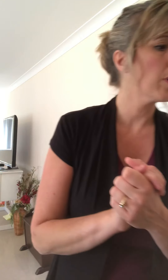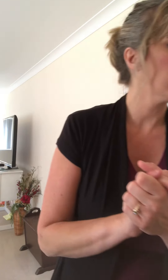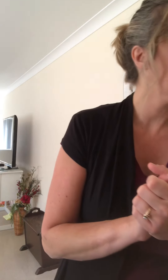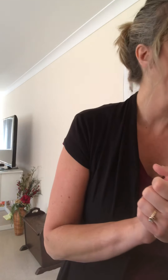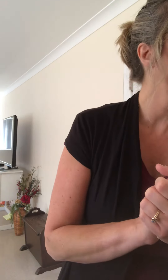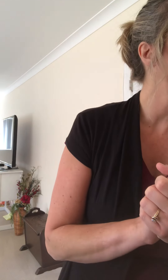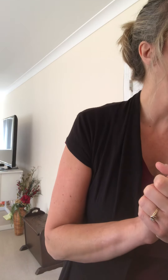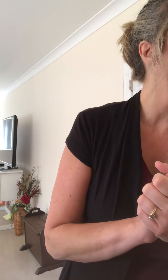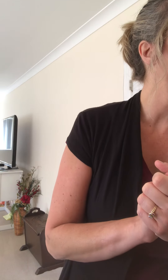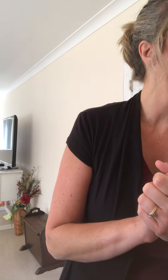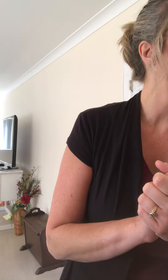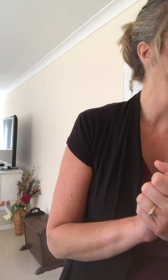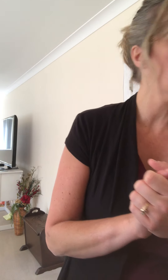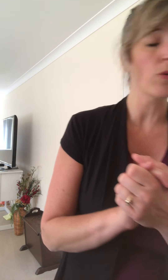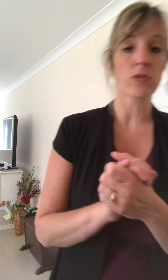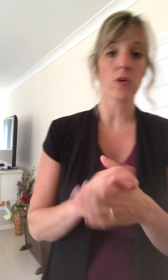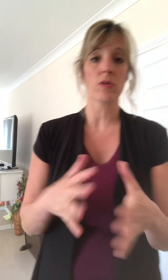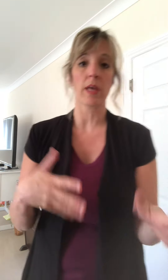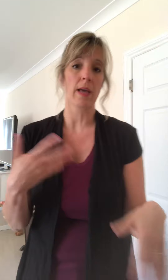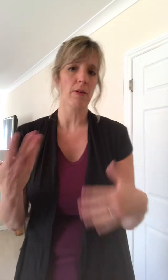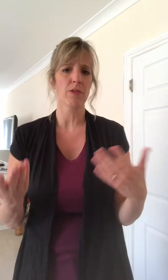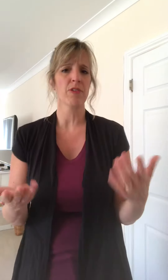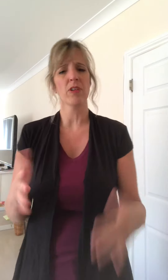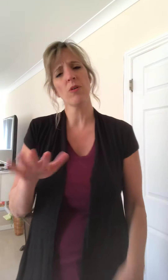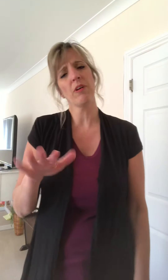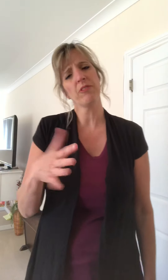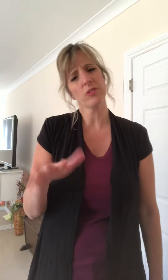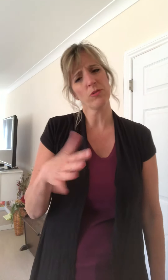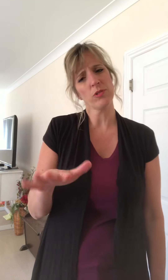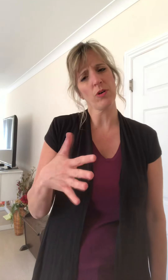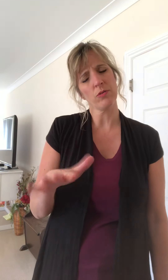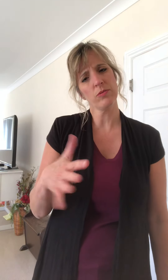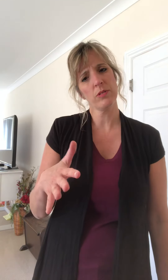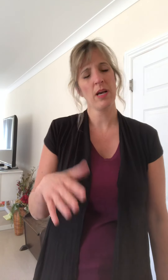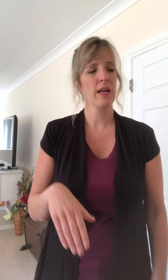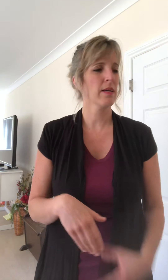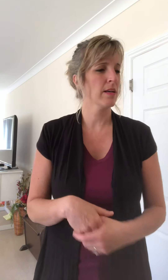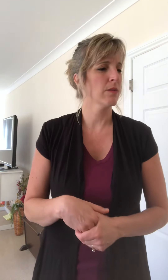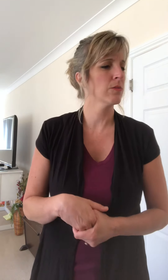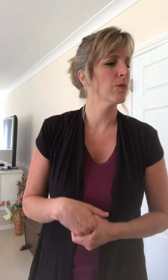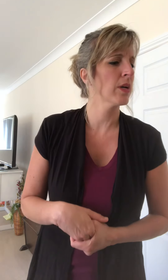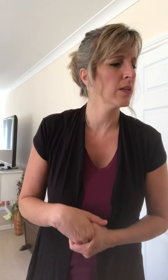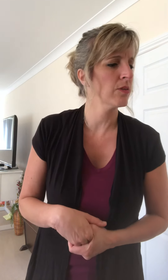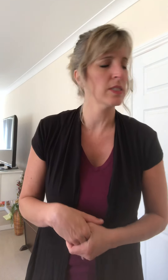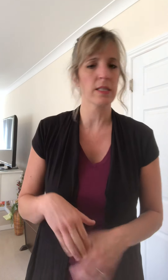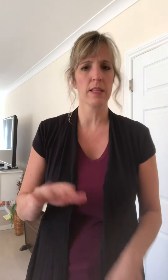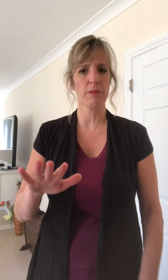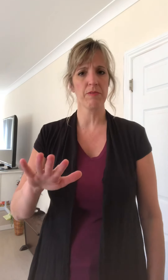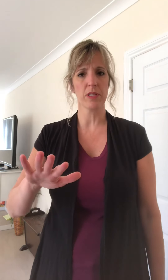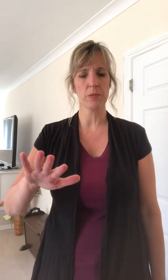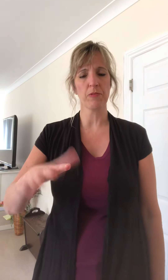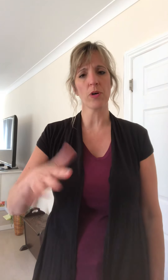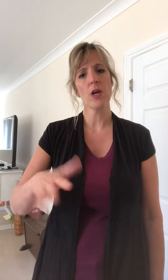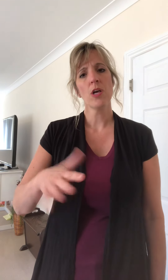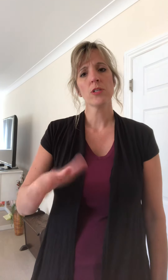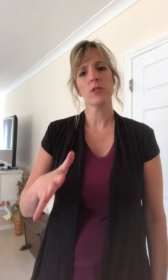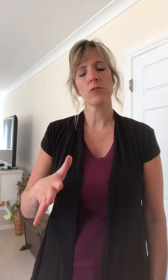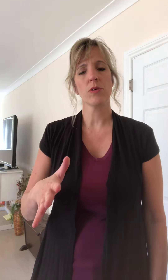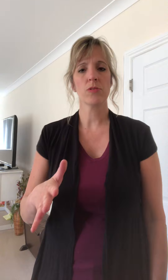one is so-so, like how do you feel? Oh, I feel so-so. I don't know why I include this because I think we've done this before. So-so, so if